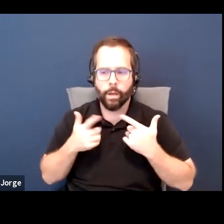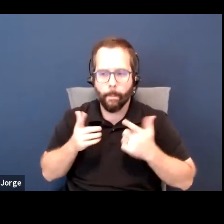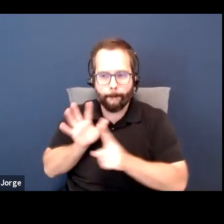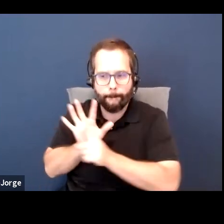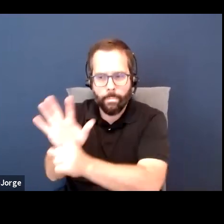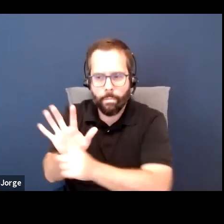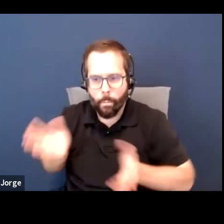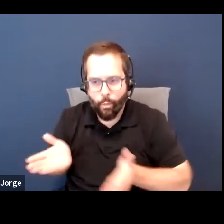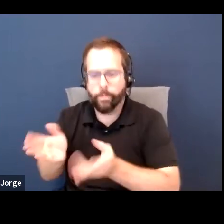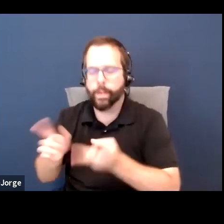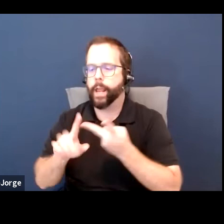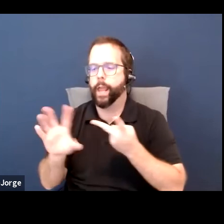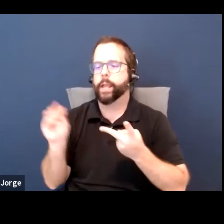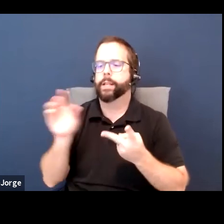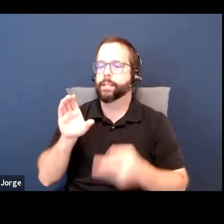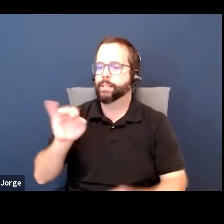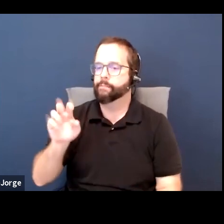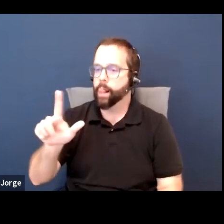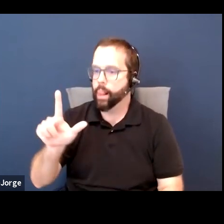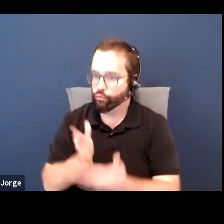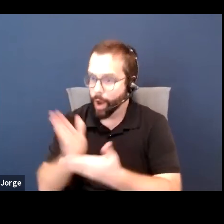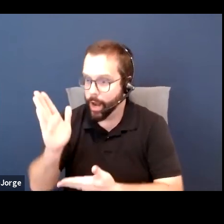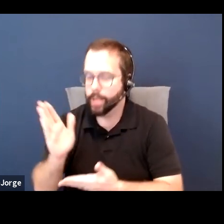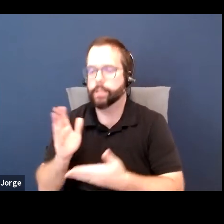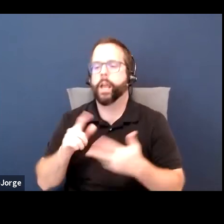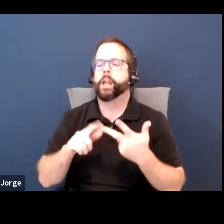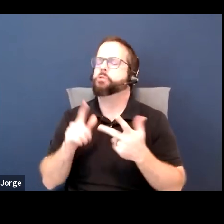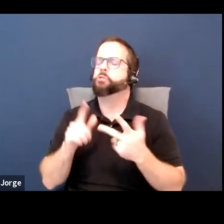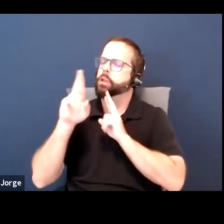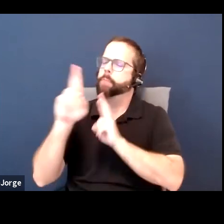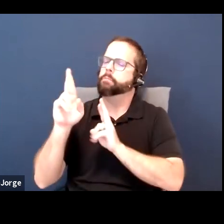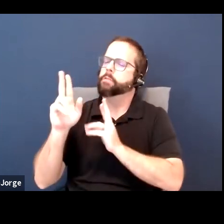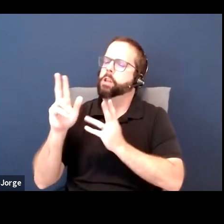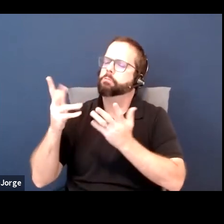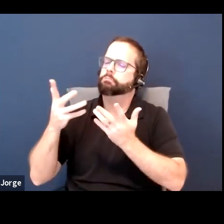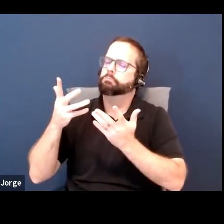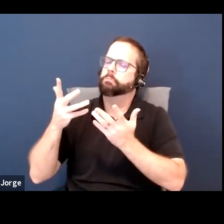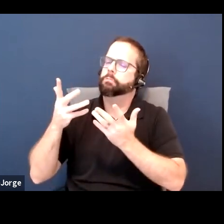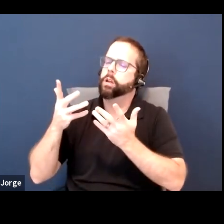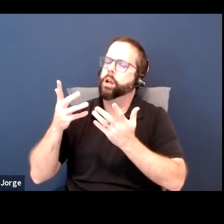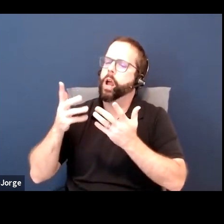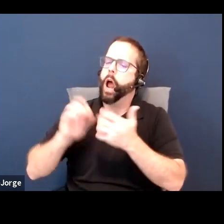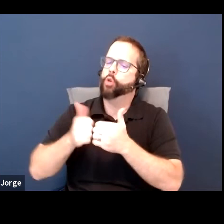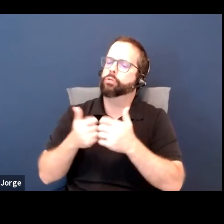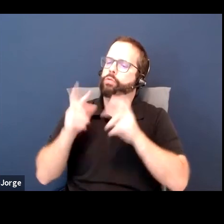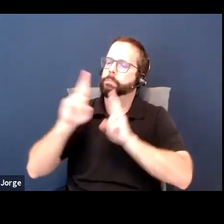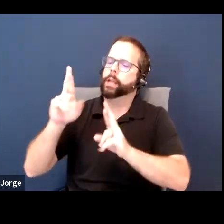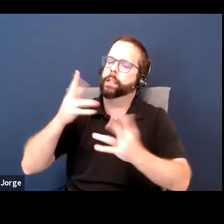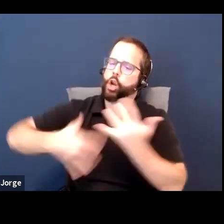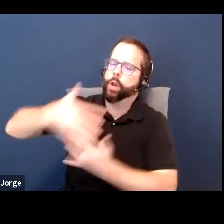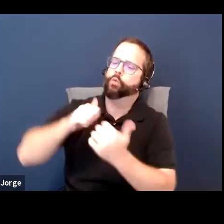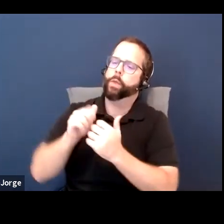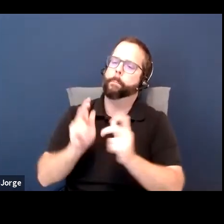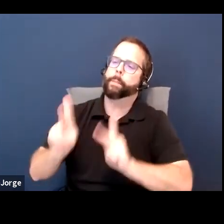and also basics on just respectfully interacting with individuals with a disability. You